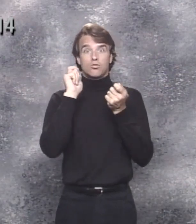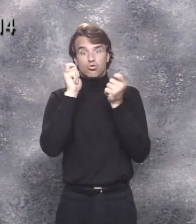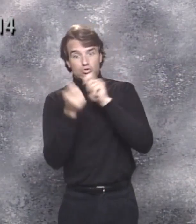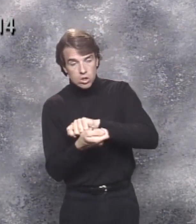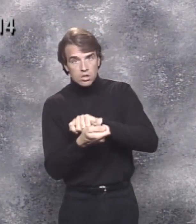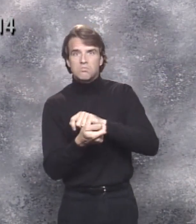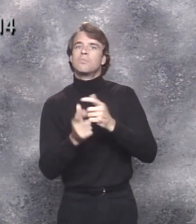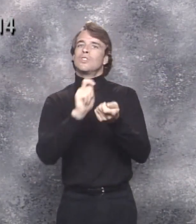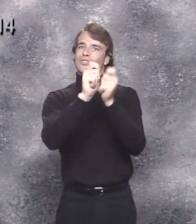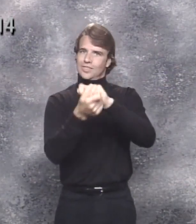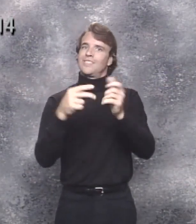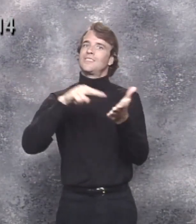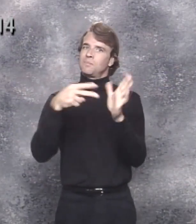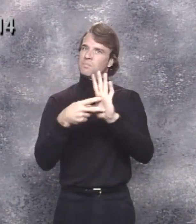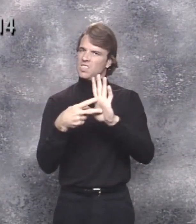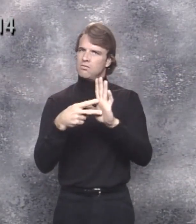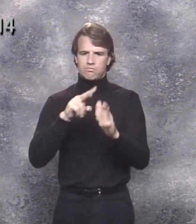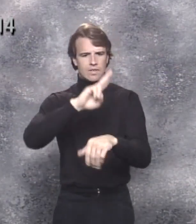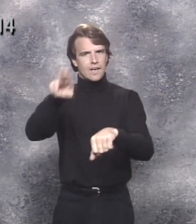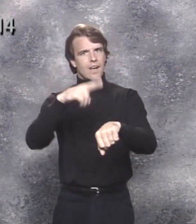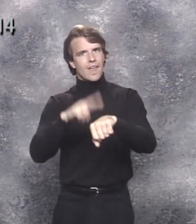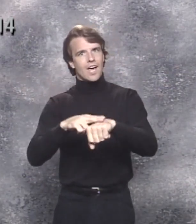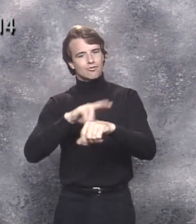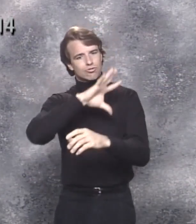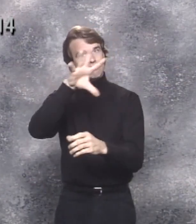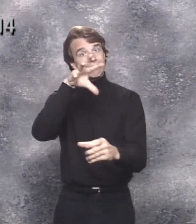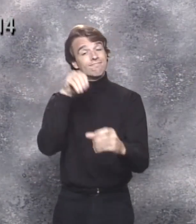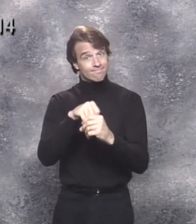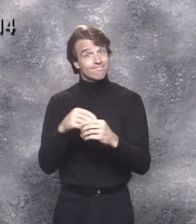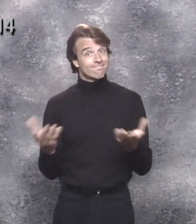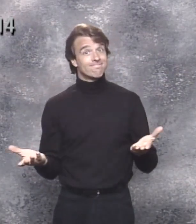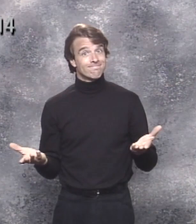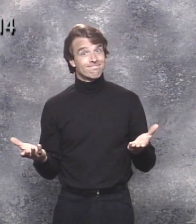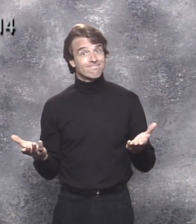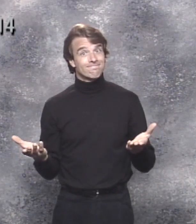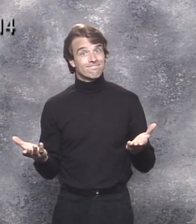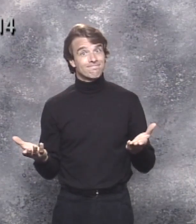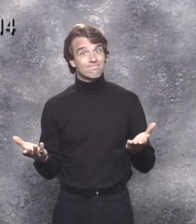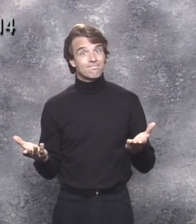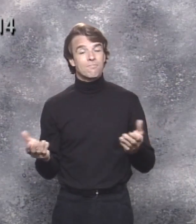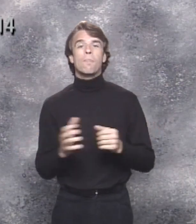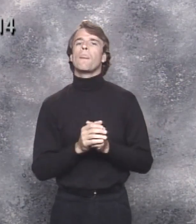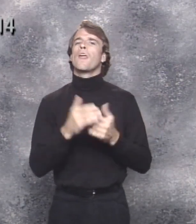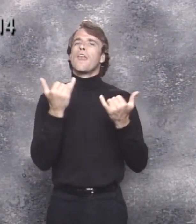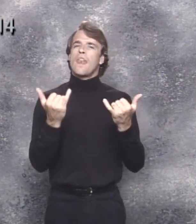Your facial expression changes the meaning and is a natural part of the language.